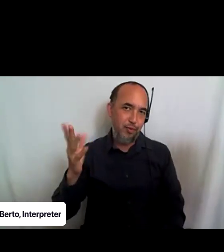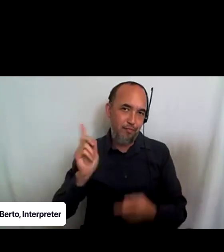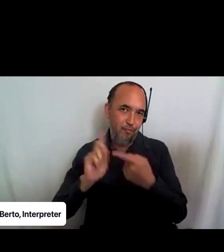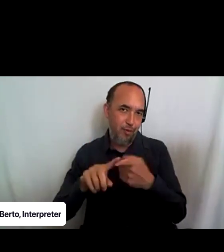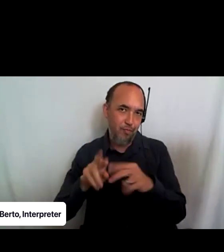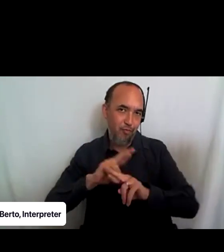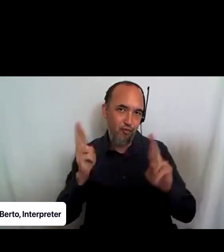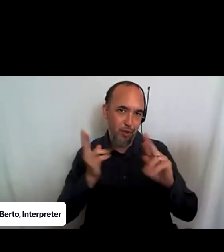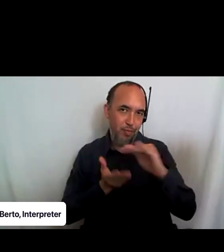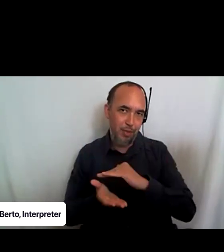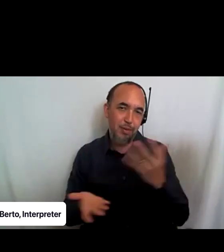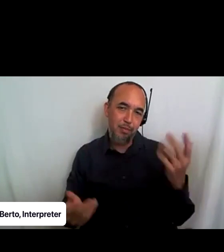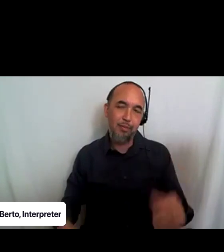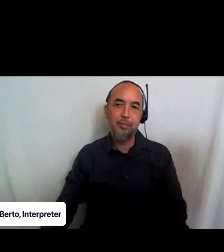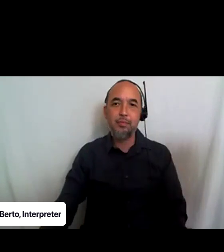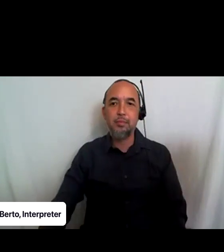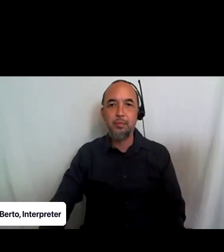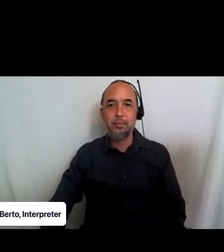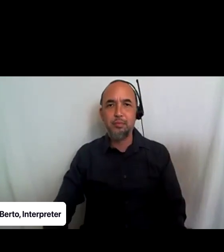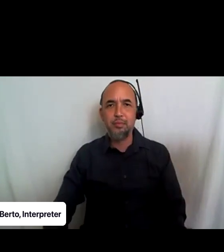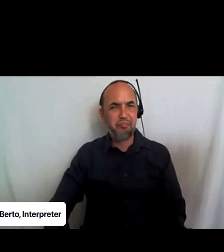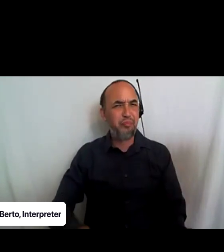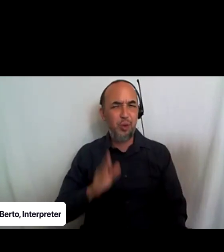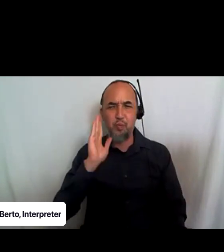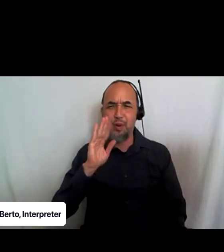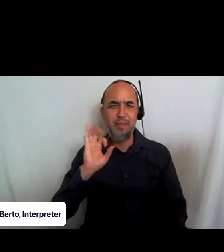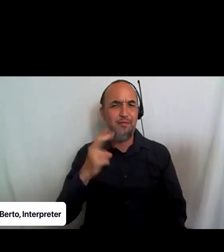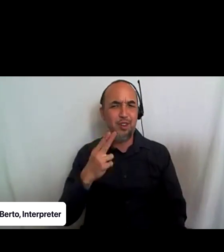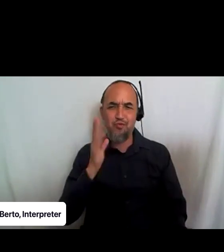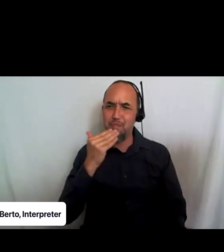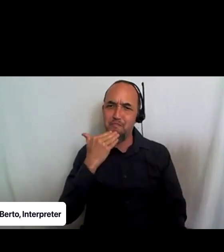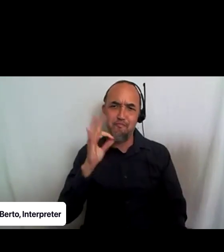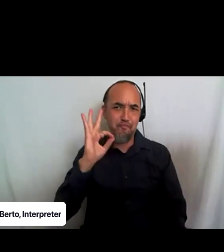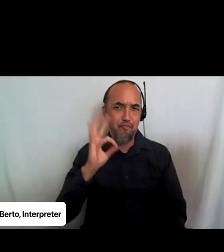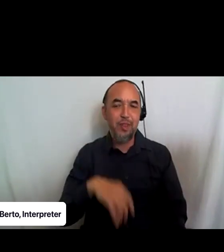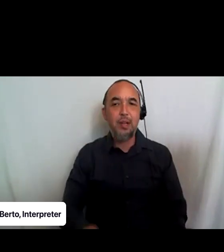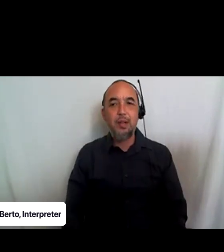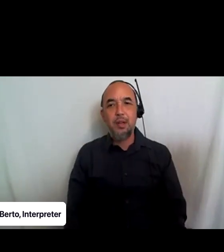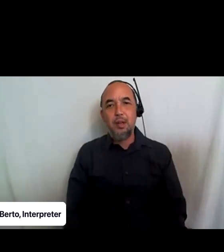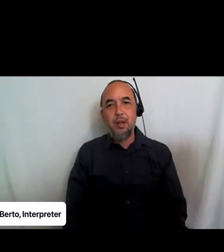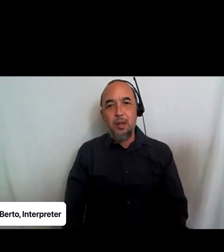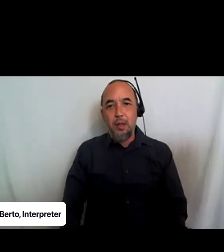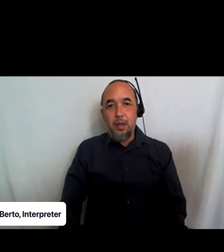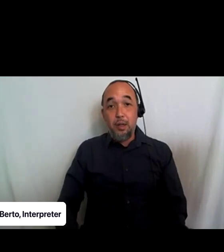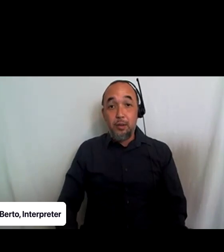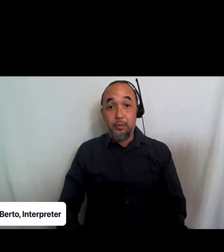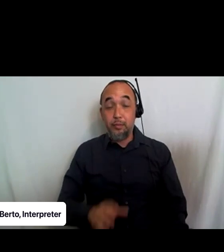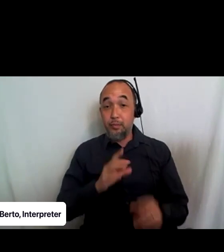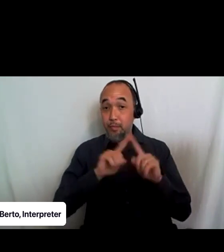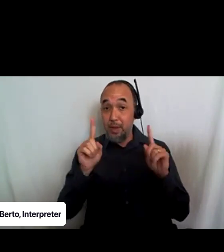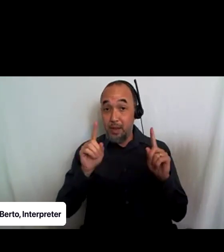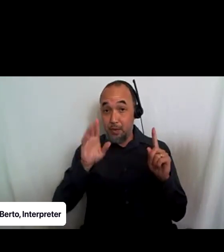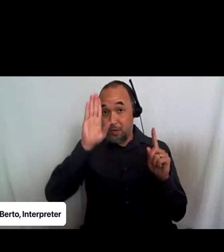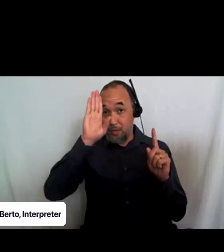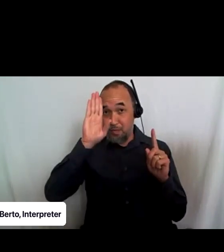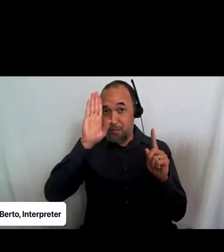to bake it. It'll still be good. It'll still be fresh. And as always, mac and cheese or any pasta dish tastes better the